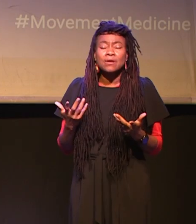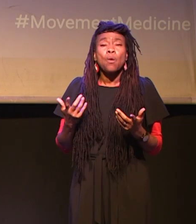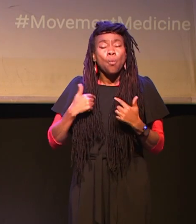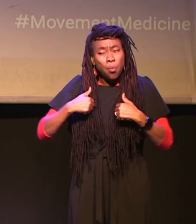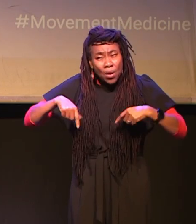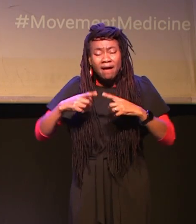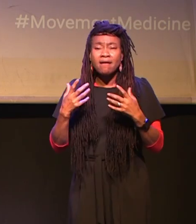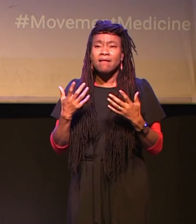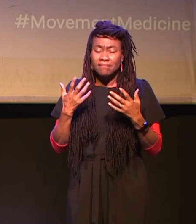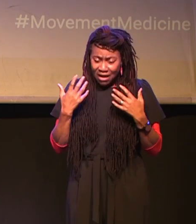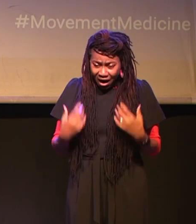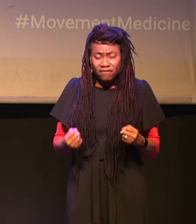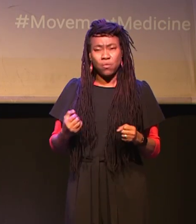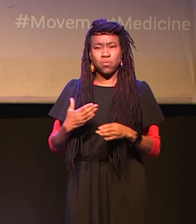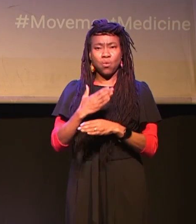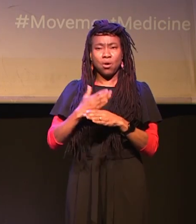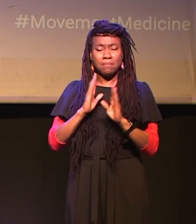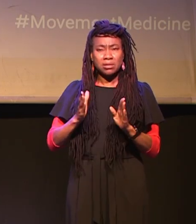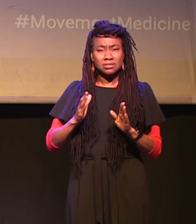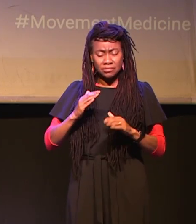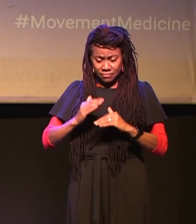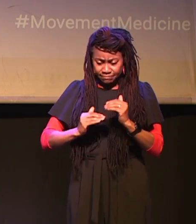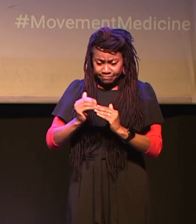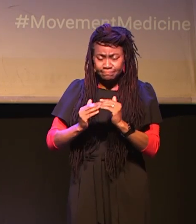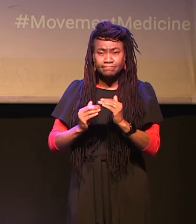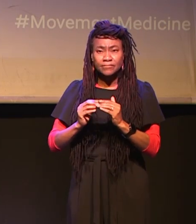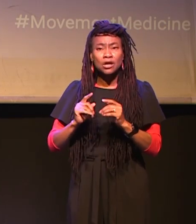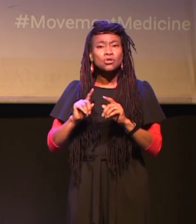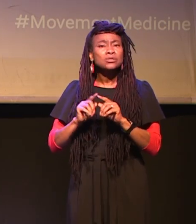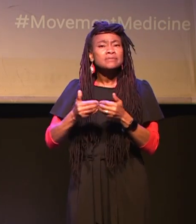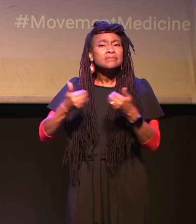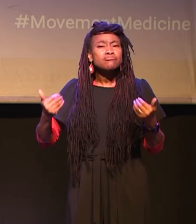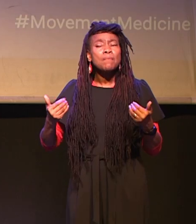work, not as adjacent to it, but as core to how we build movement.